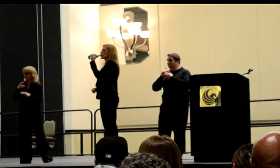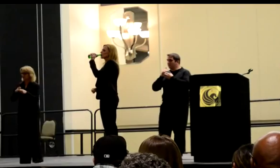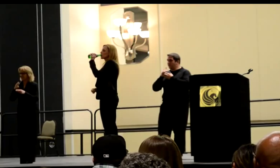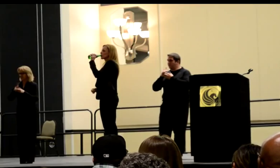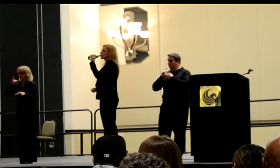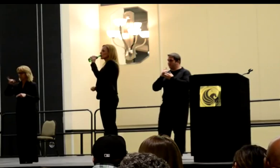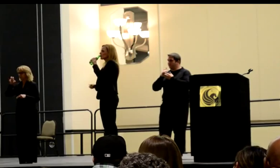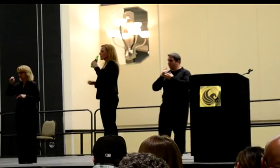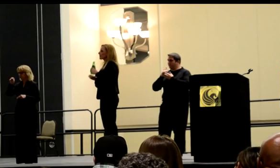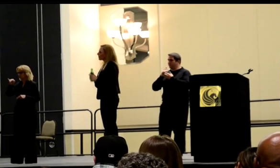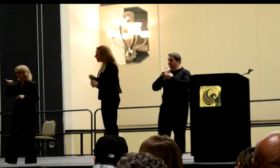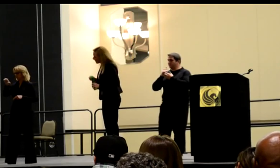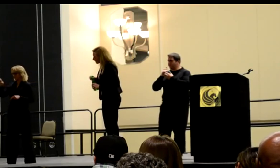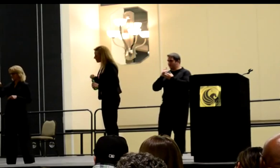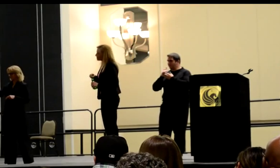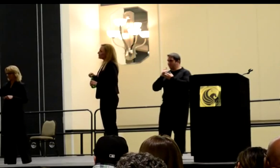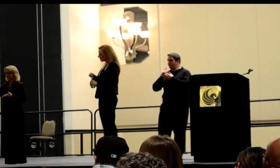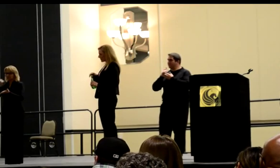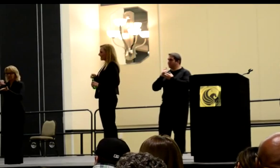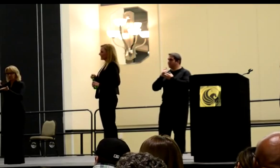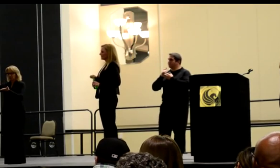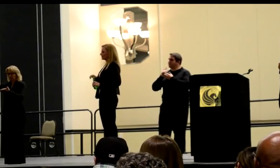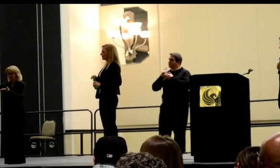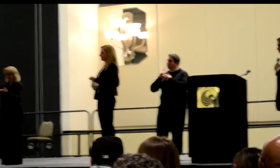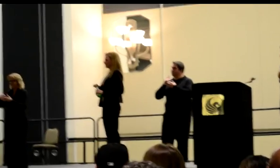My name is Jenny. This is my sign name, Jenny.